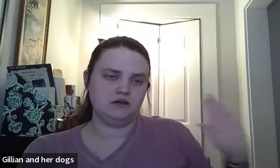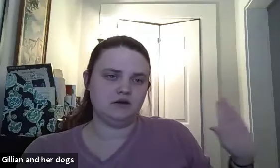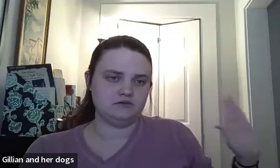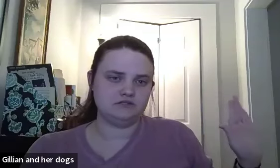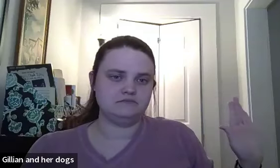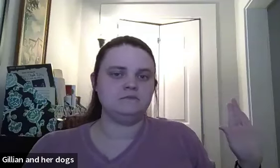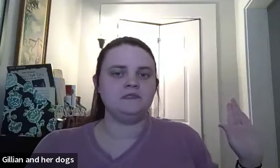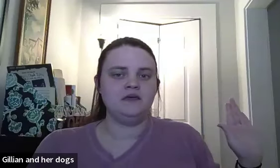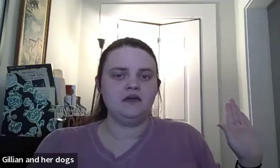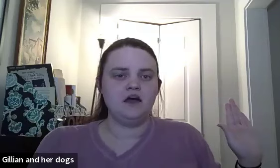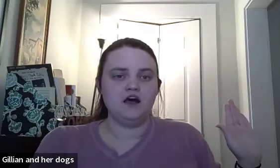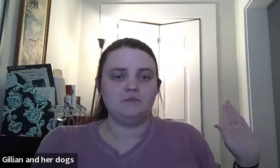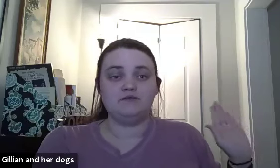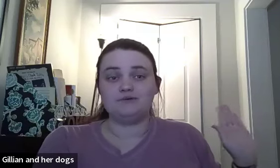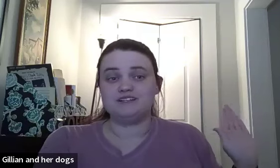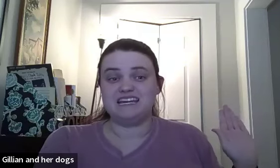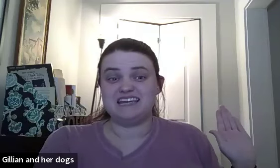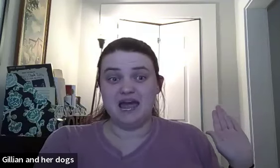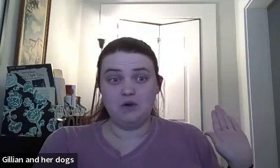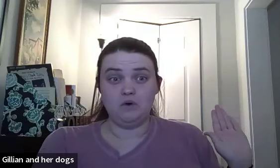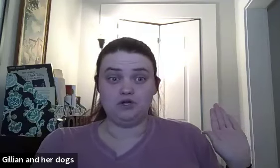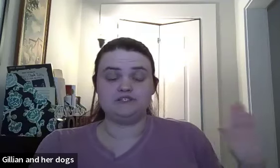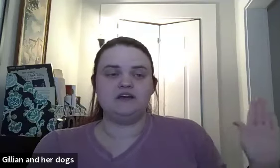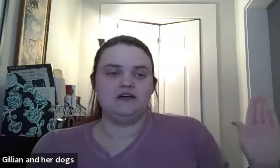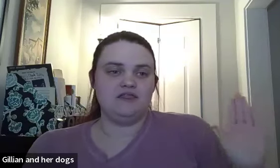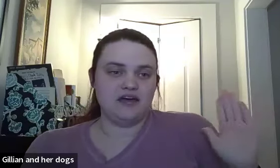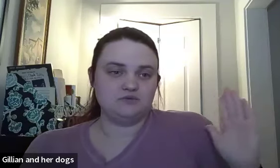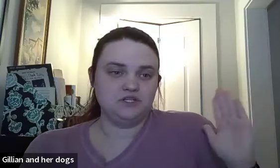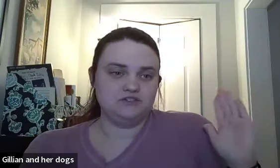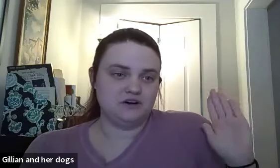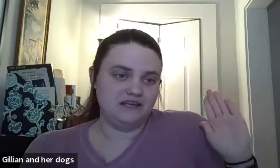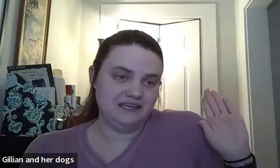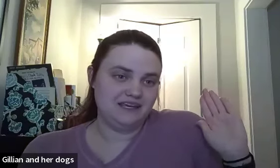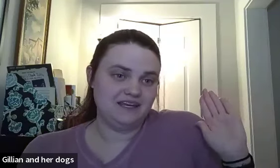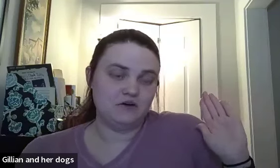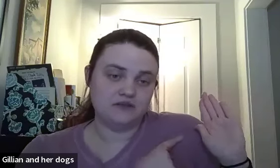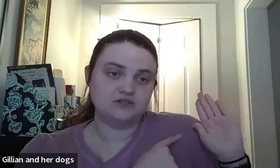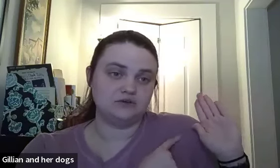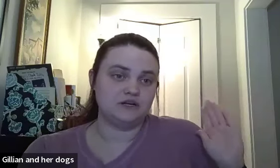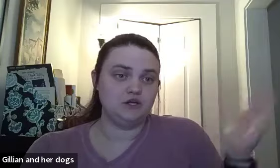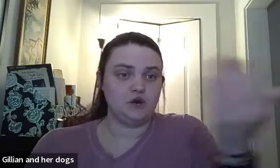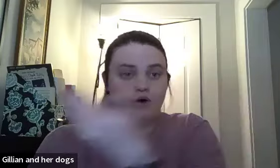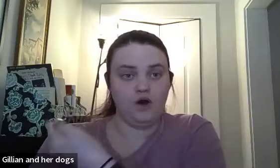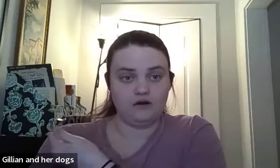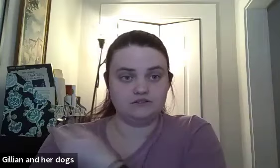Mine, hers. If I was going to say it's ours, that's when you start again on this shoulder and you go